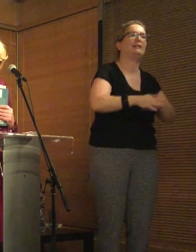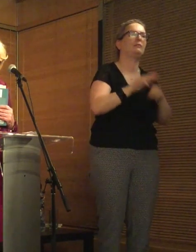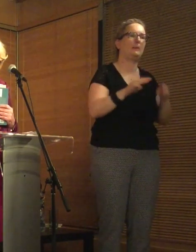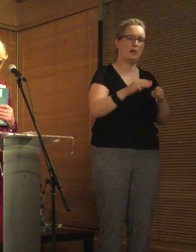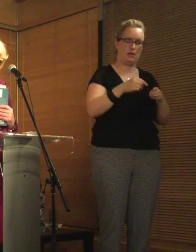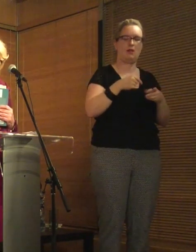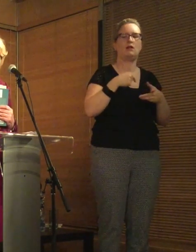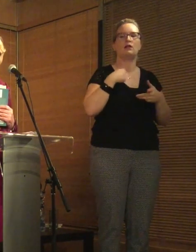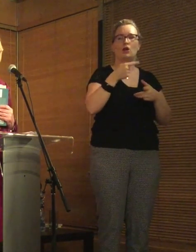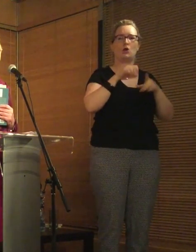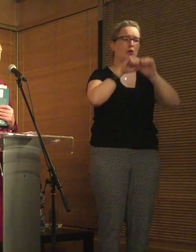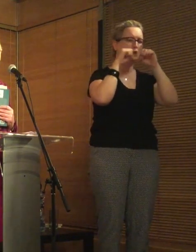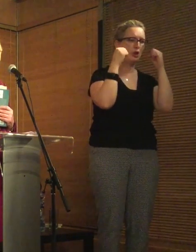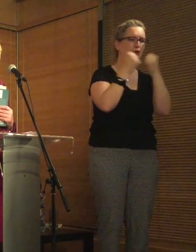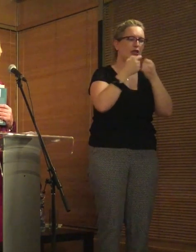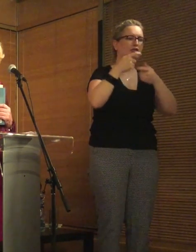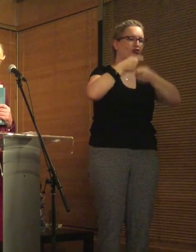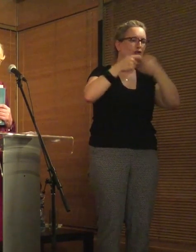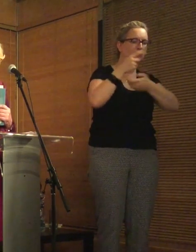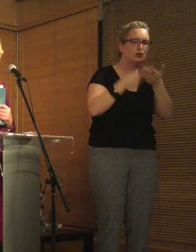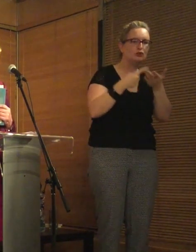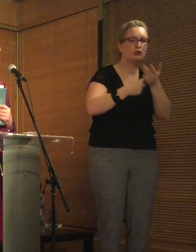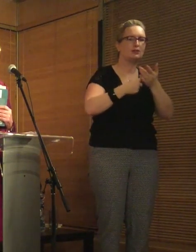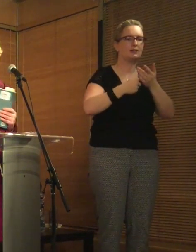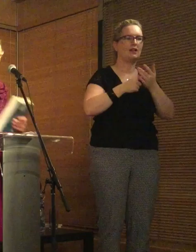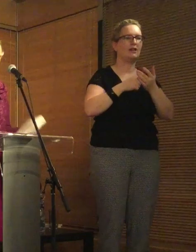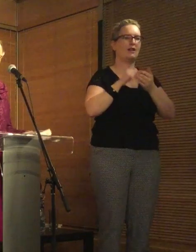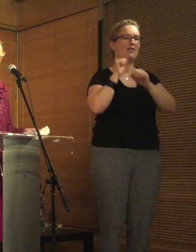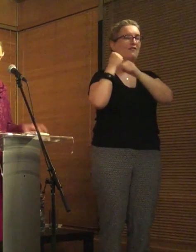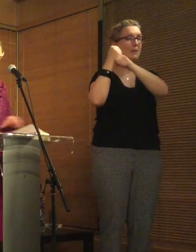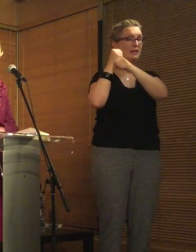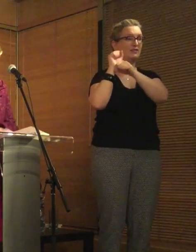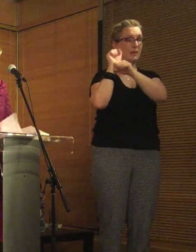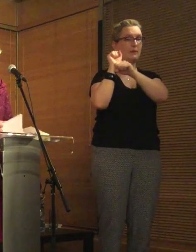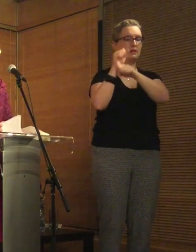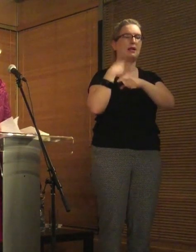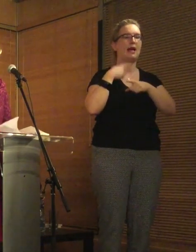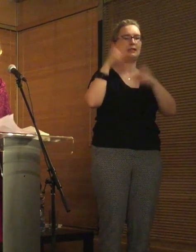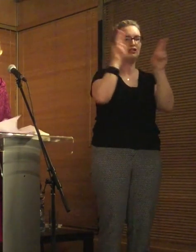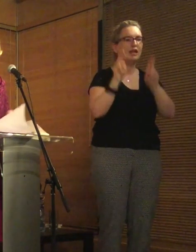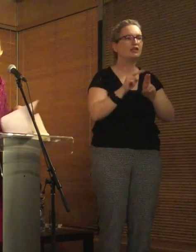public space as socialists, trade unionists, feminists and internationalists.